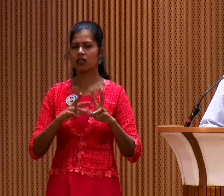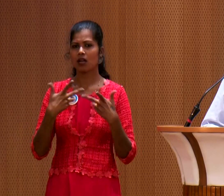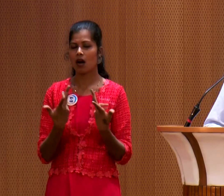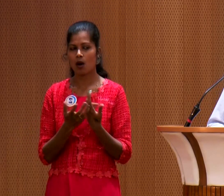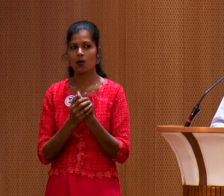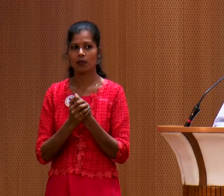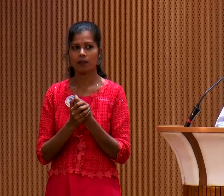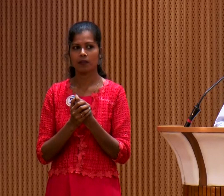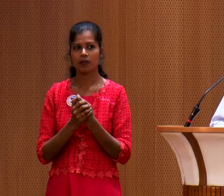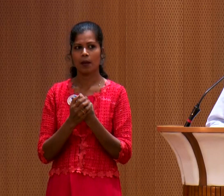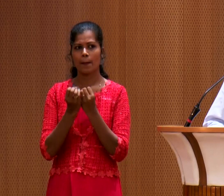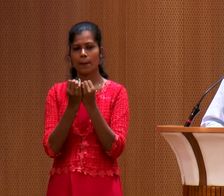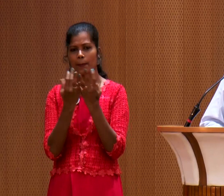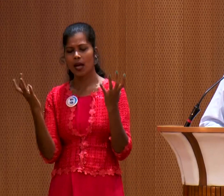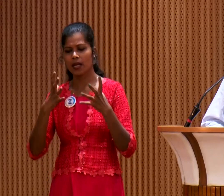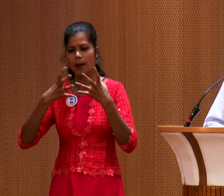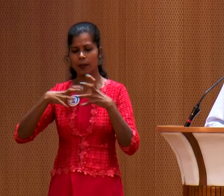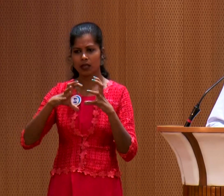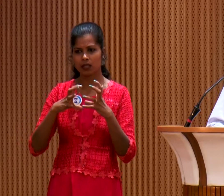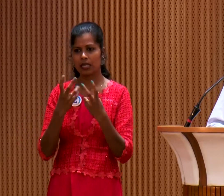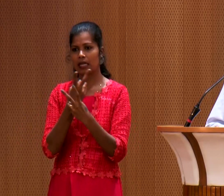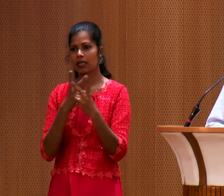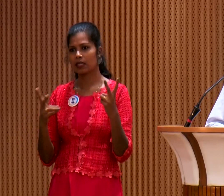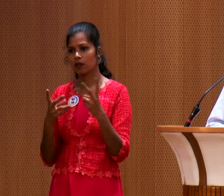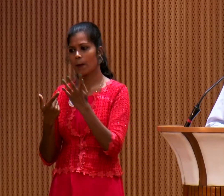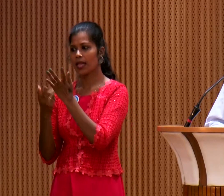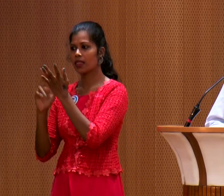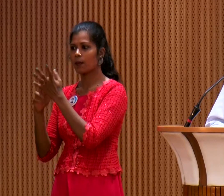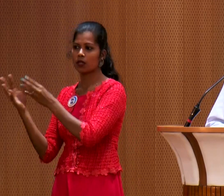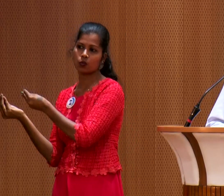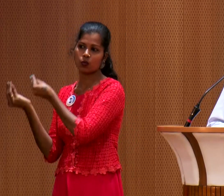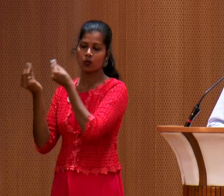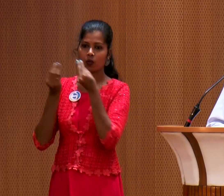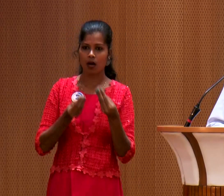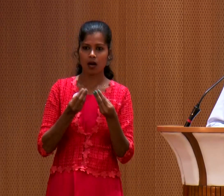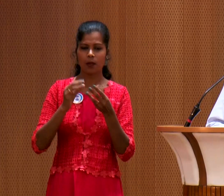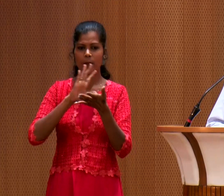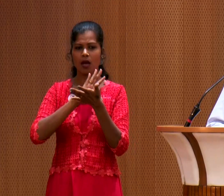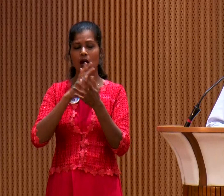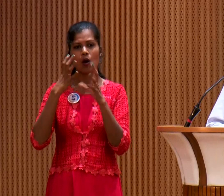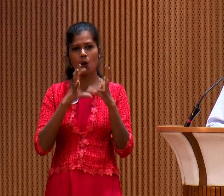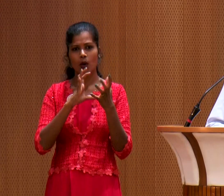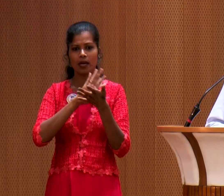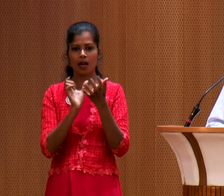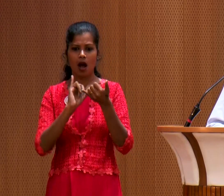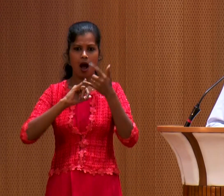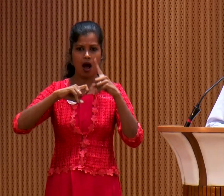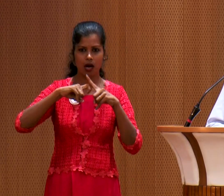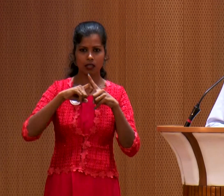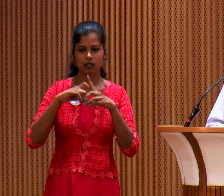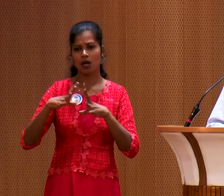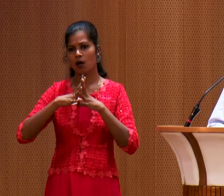that many of the machines came up in the state of Tamil Nadu where coconut husk is available in